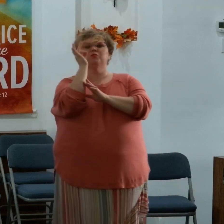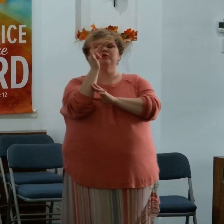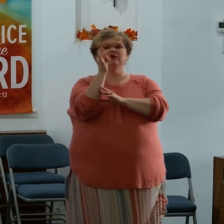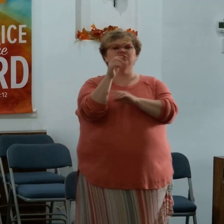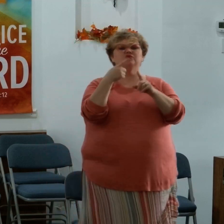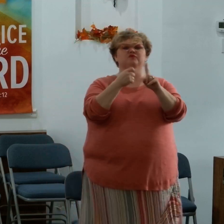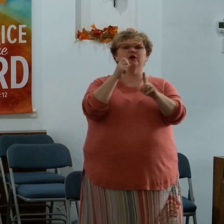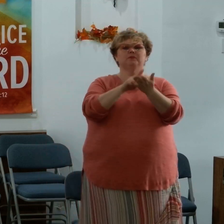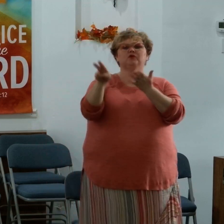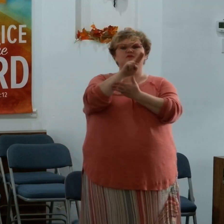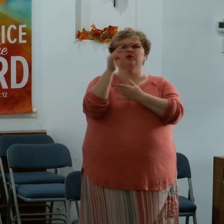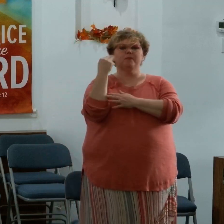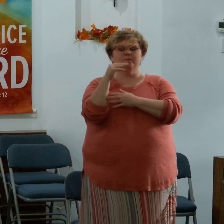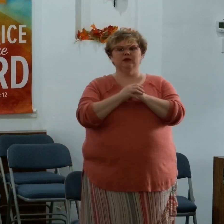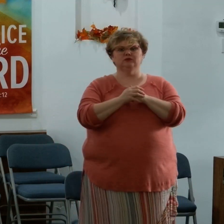Pam read that story